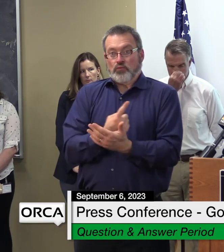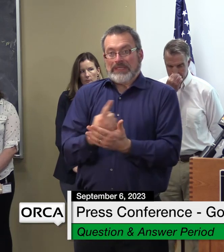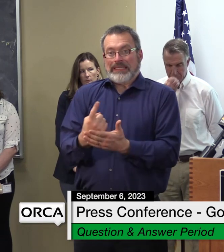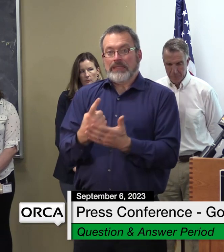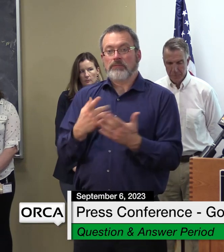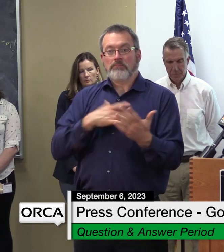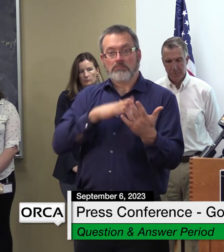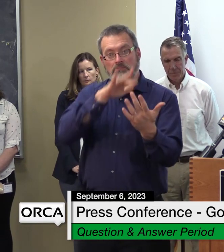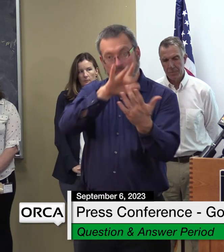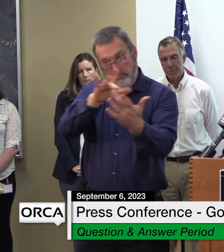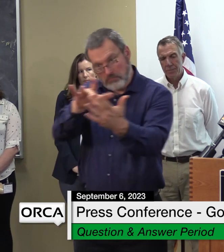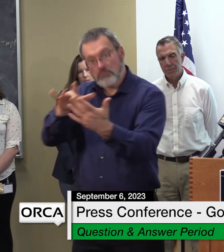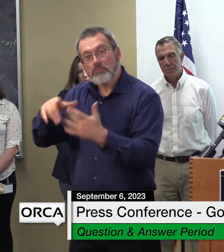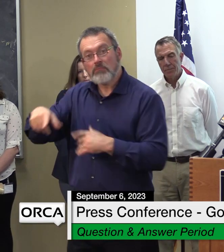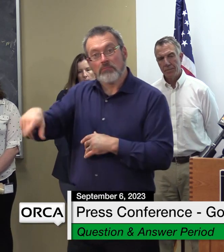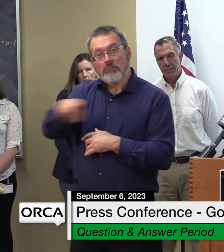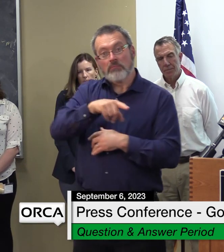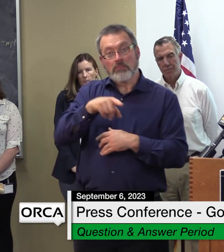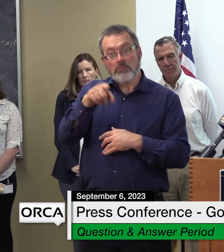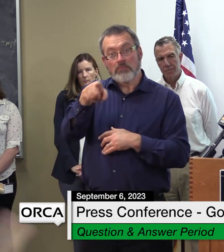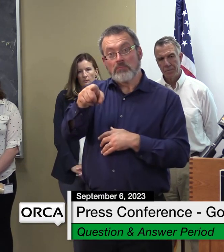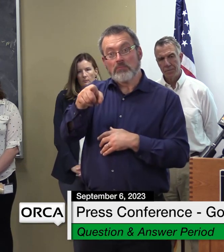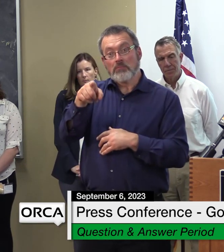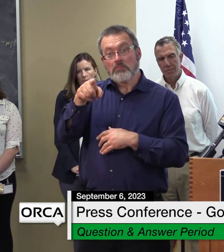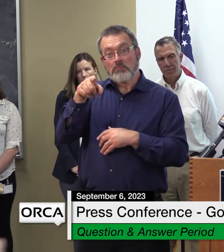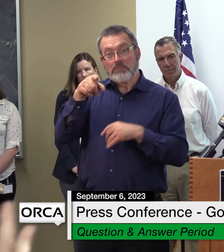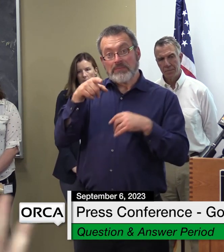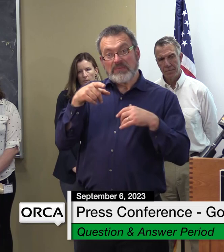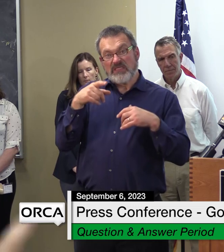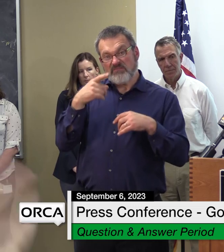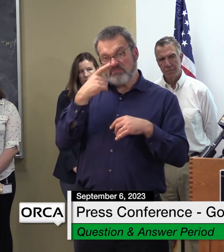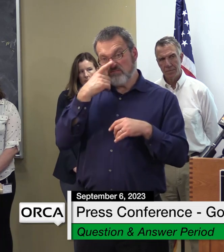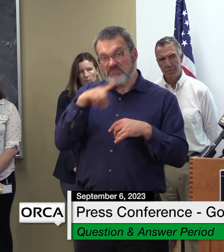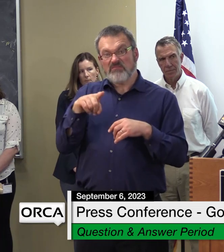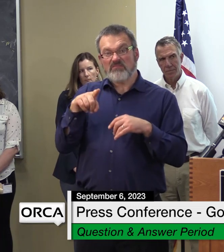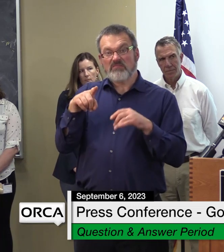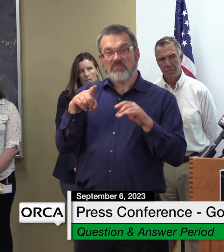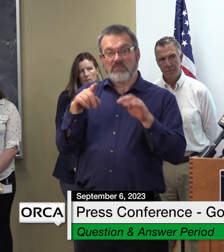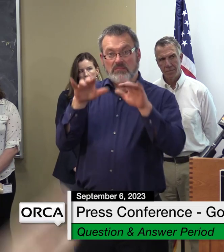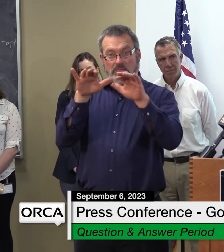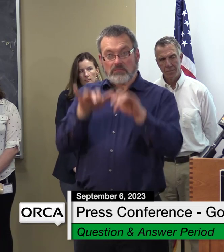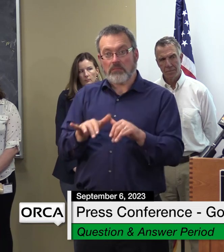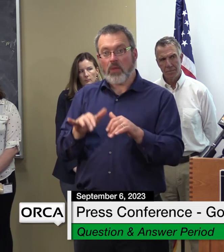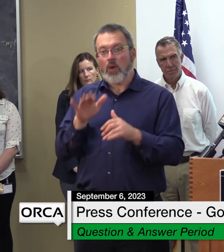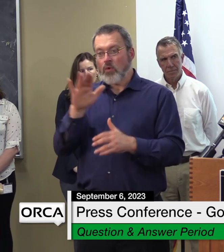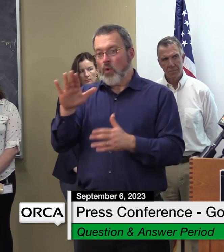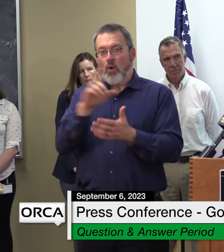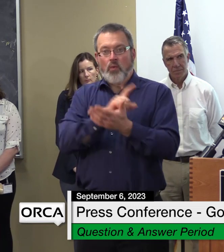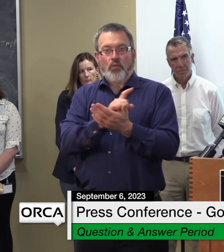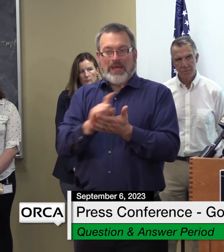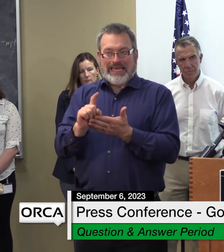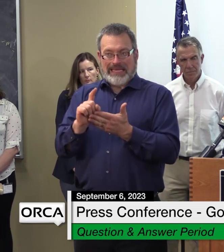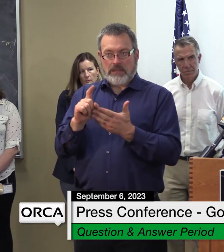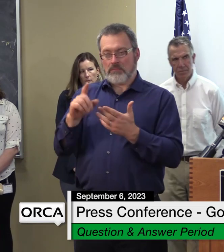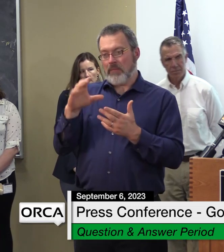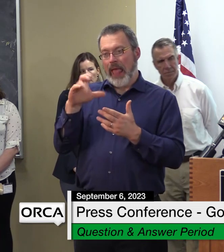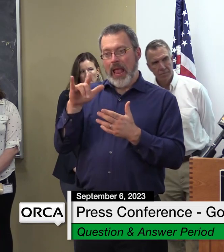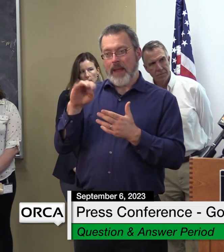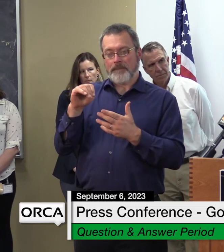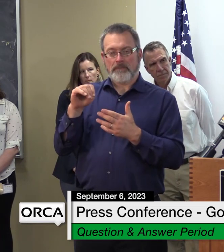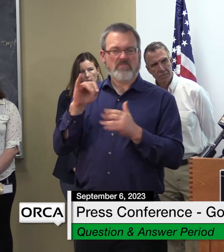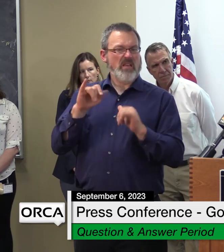claimants directly by phone to take their weekly claims with the hopes that within hopefully the next